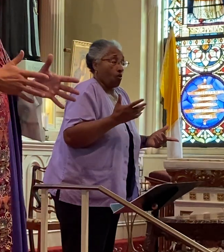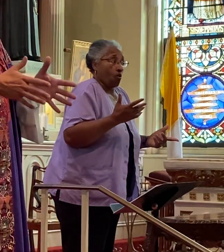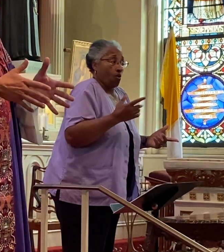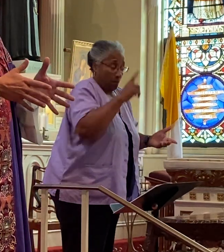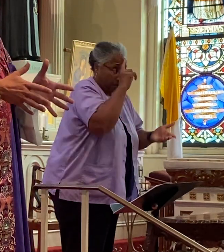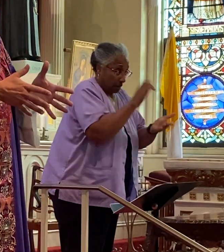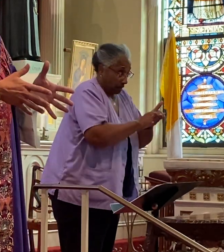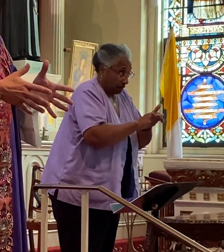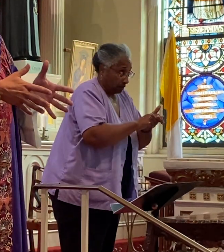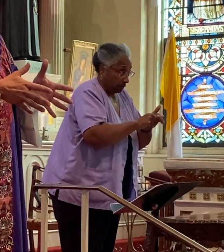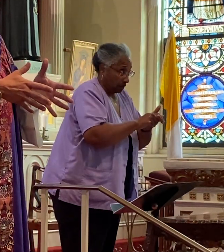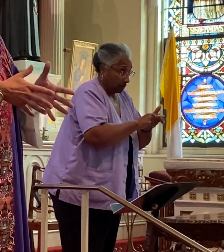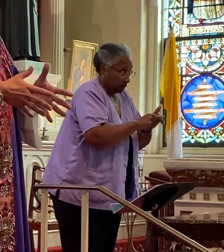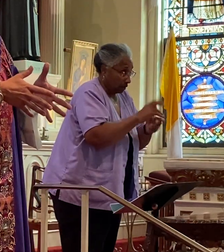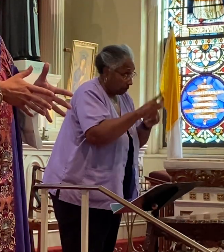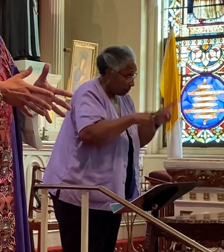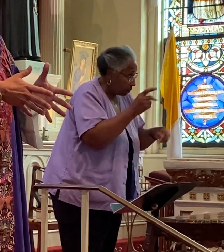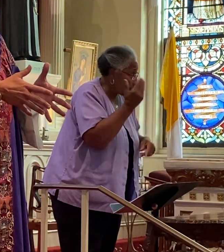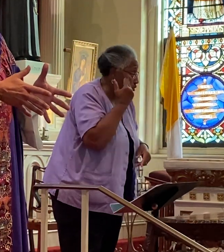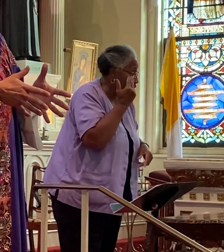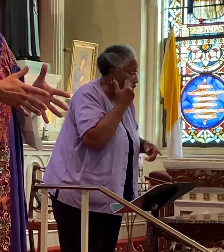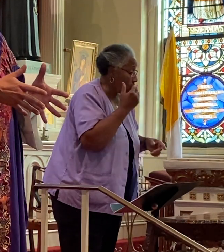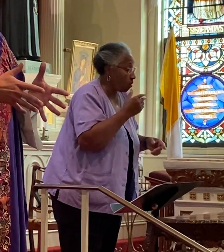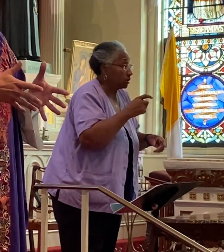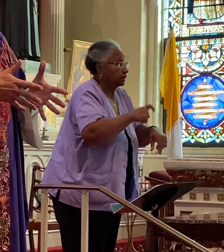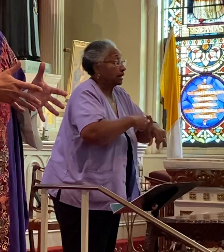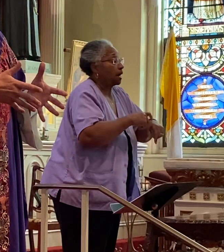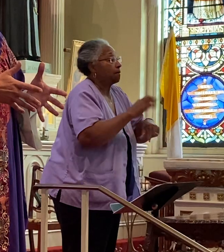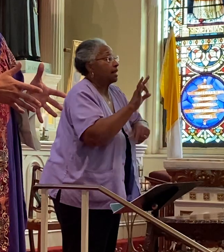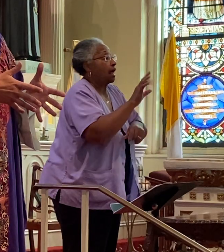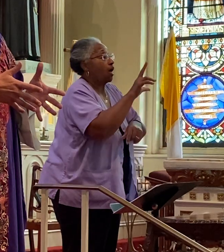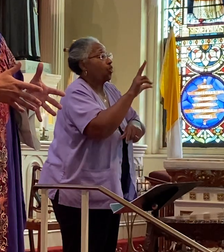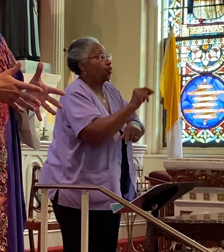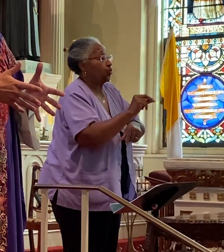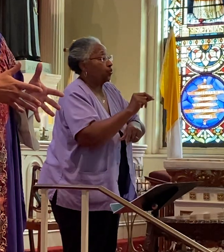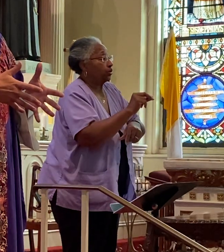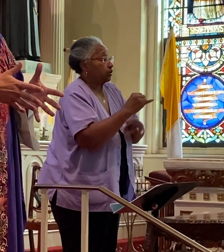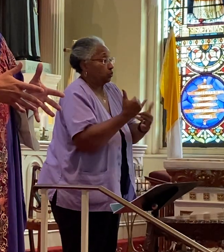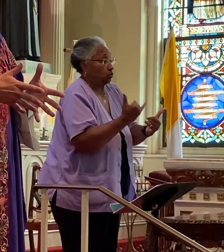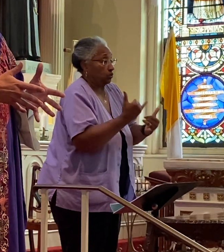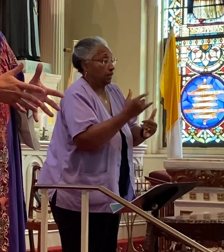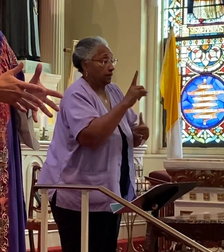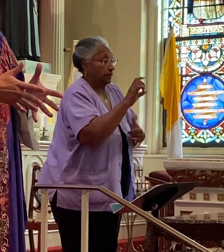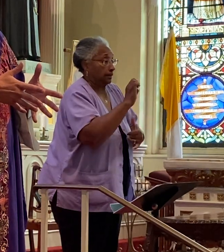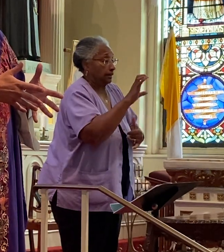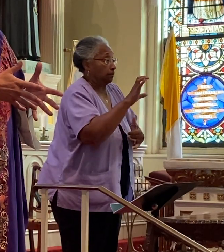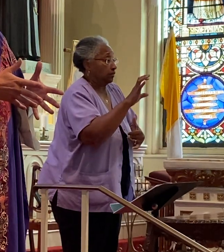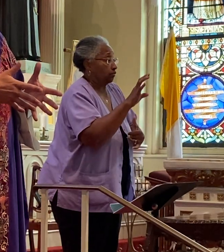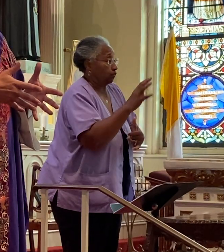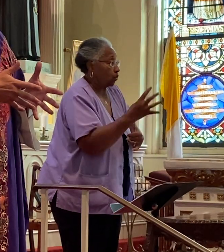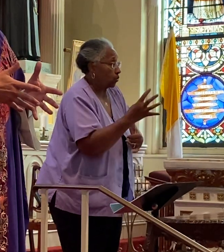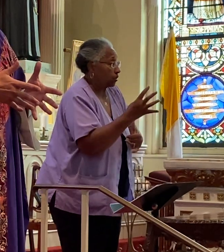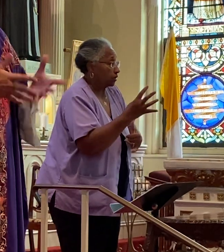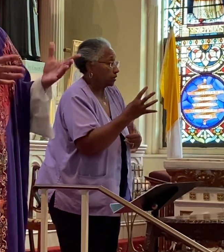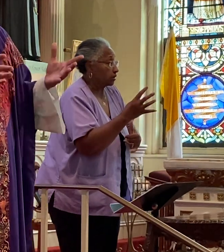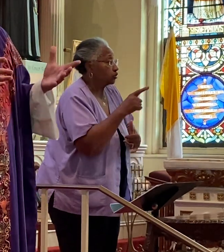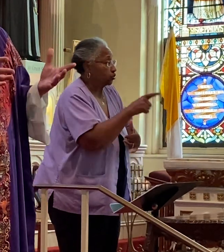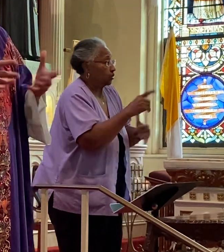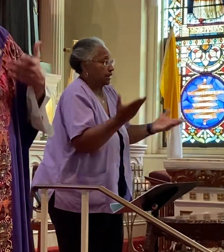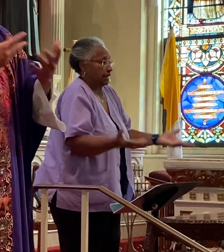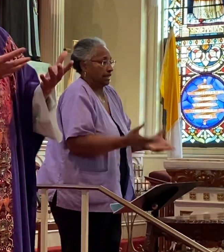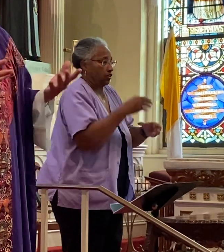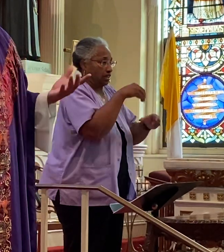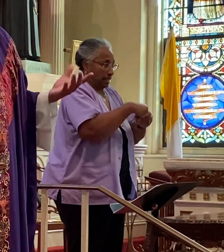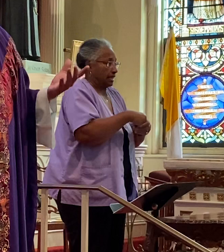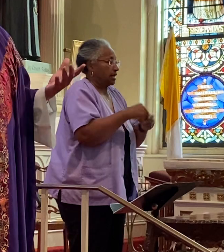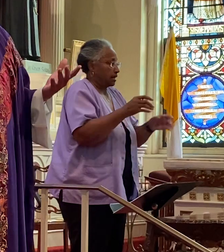at 9:30, December 4th, you're at Mass? Probably a lot of people that you know don't even know that you're here. Well, we